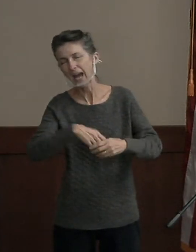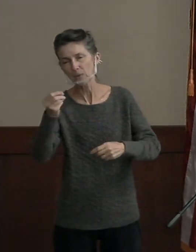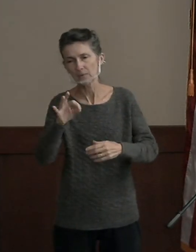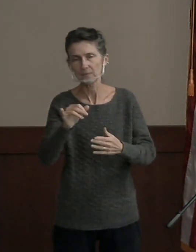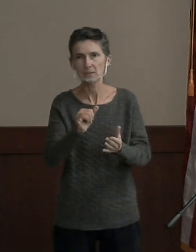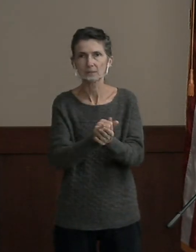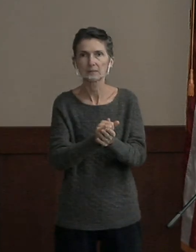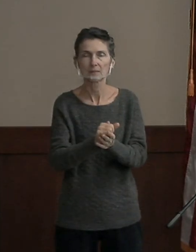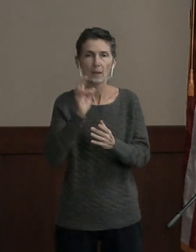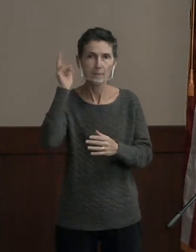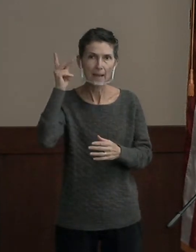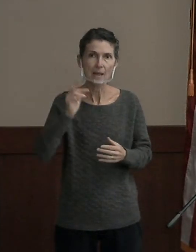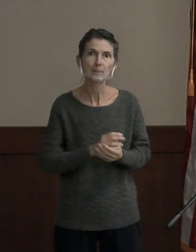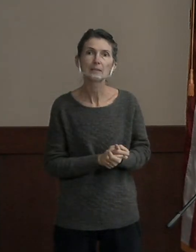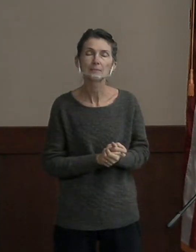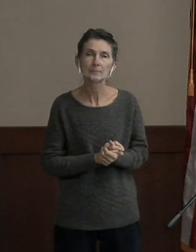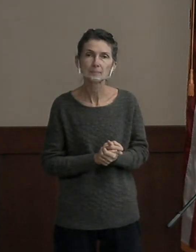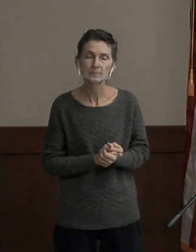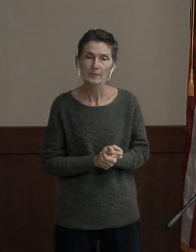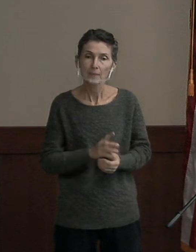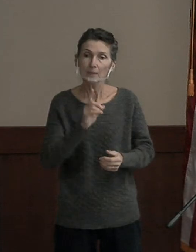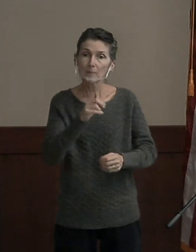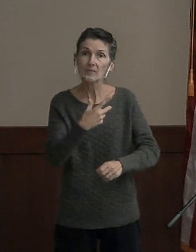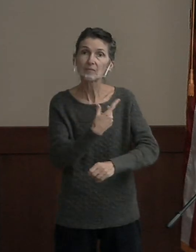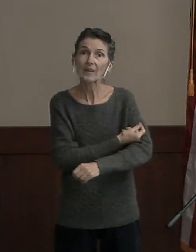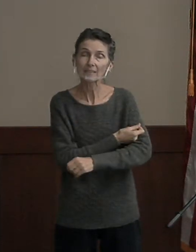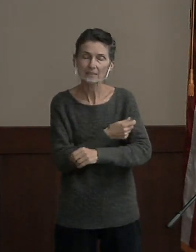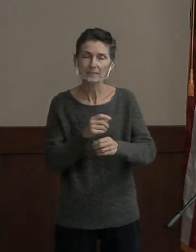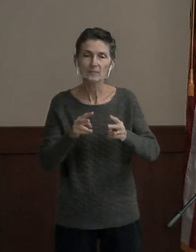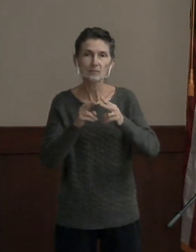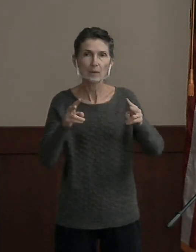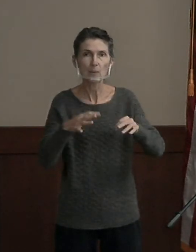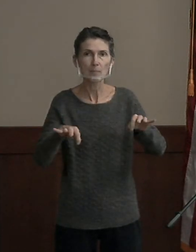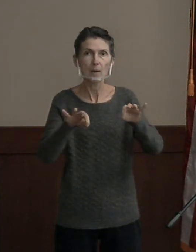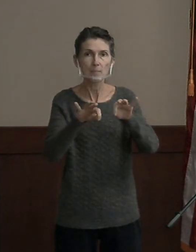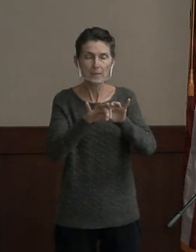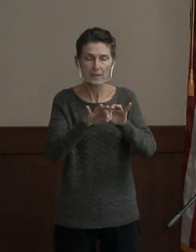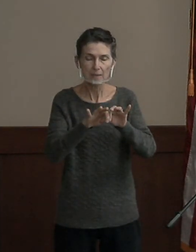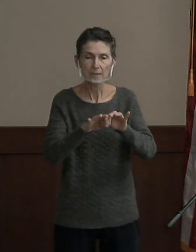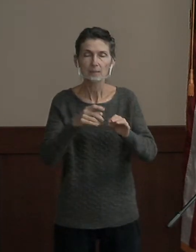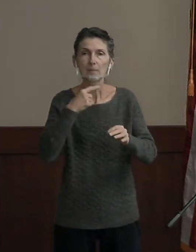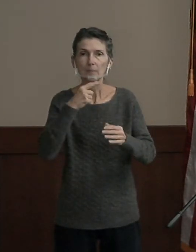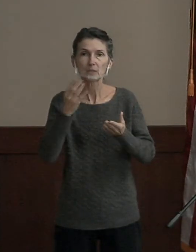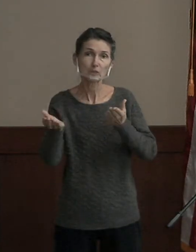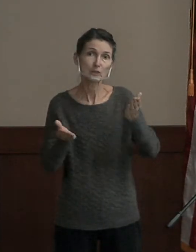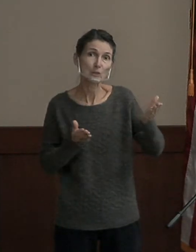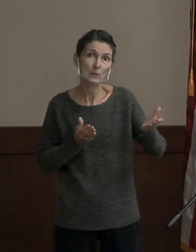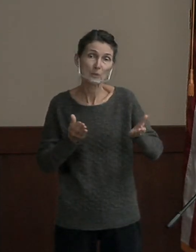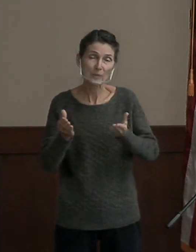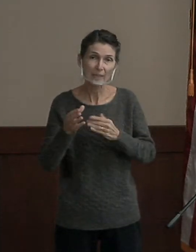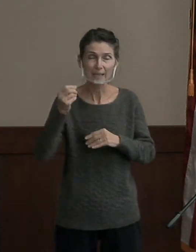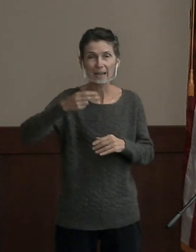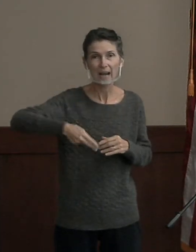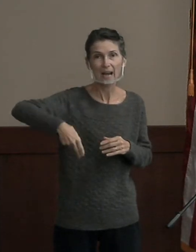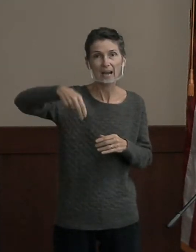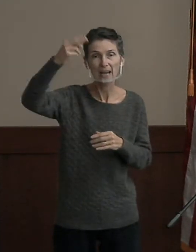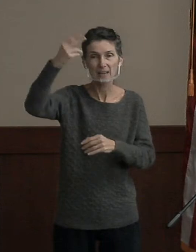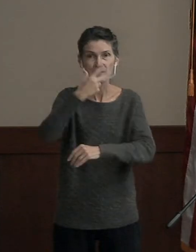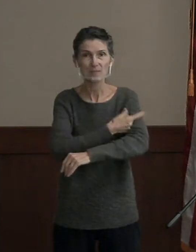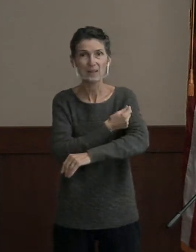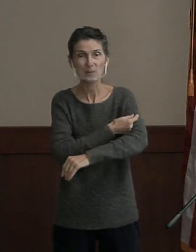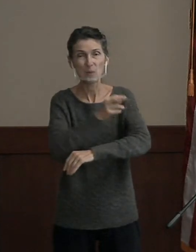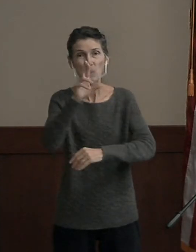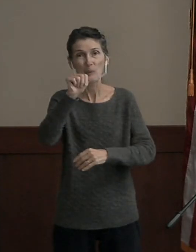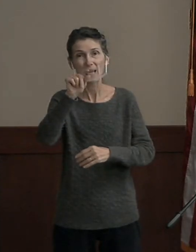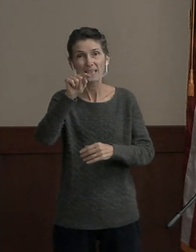pandemic. Being vaccinated is a very important public service, and high vaccination rates, as I just